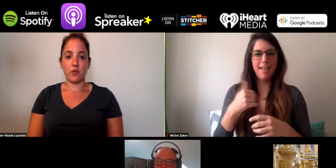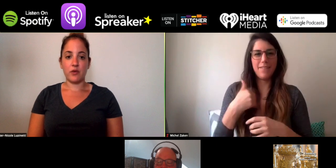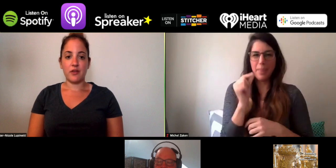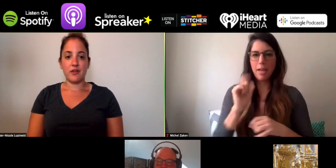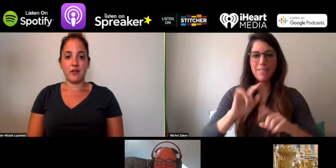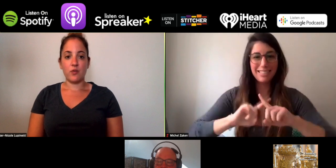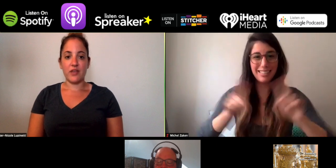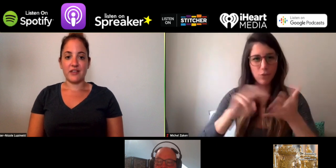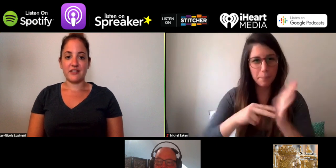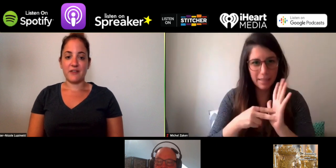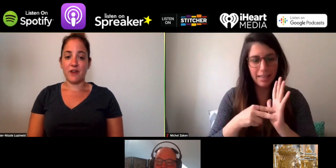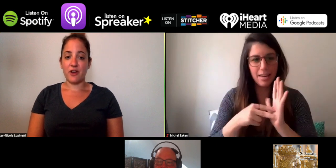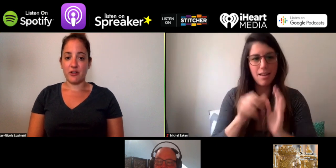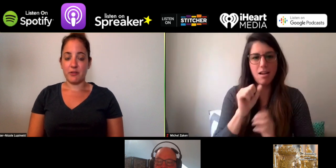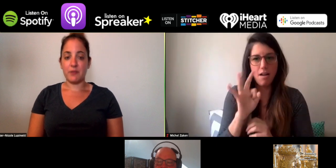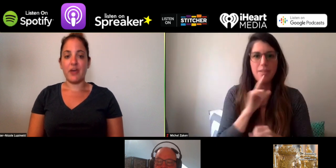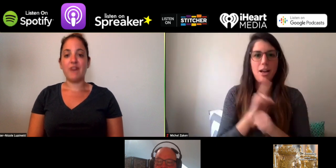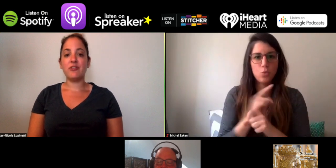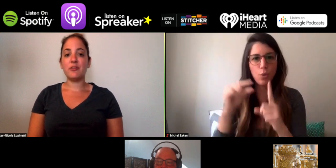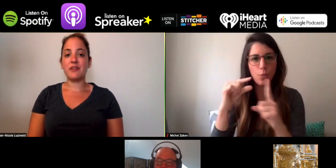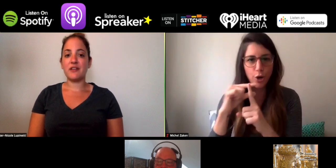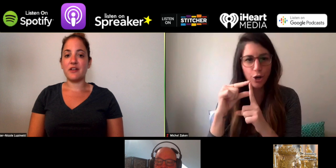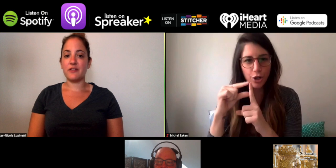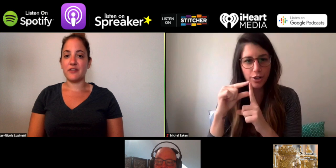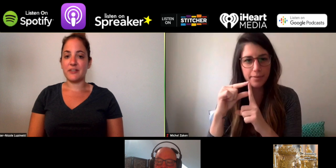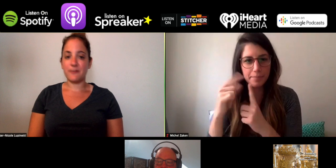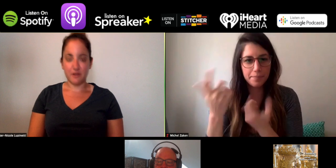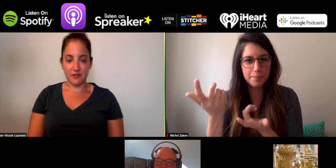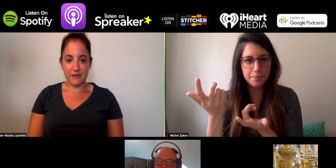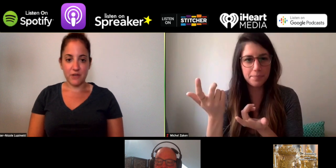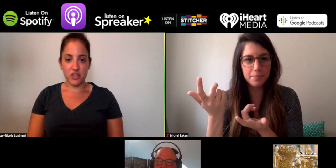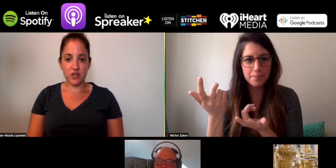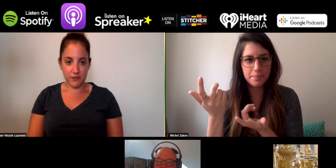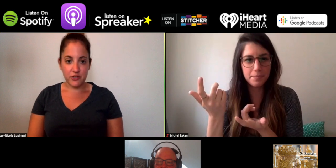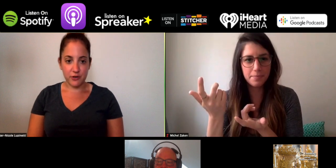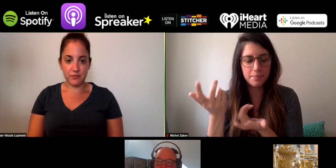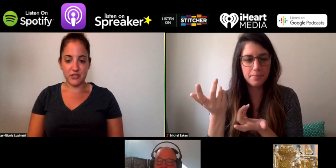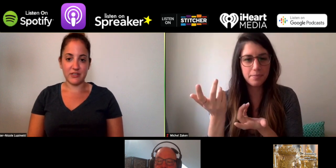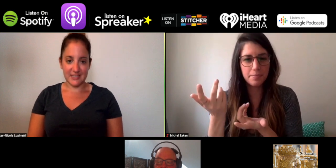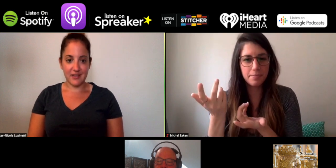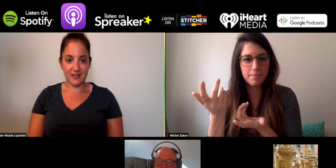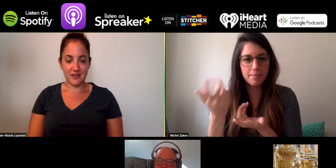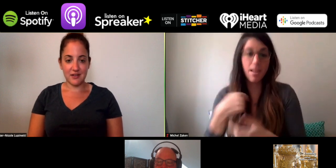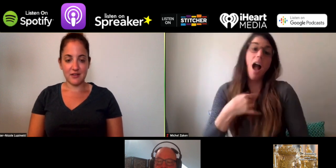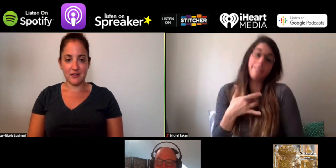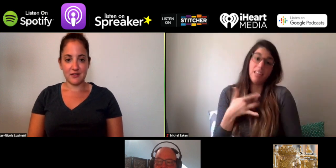So we as deaf and hard of hearing people have a little bit of a different definition of the term to